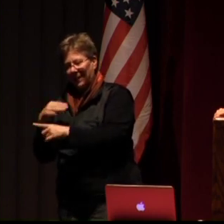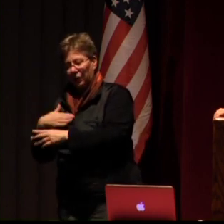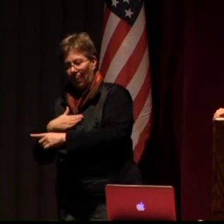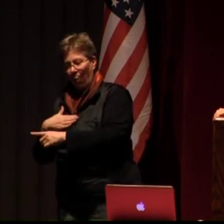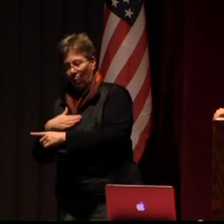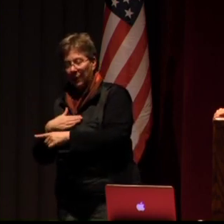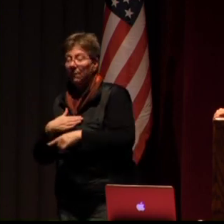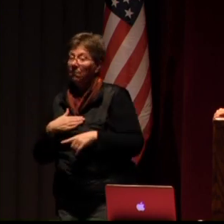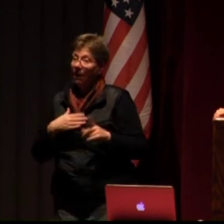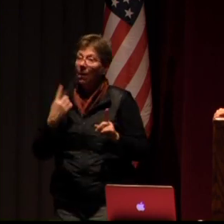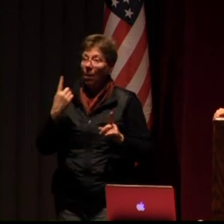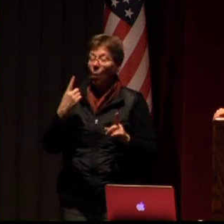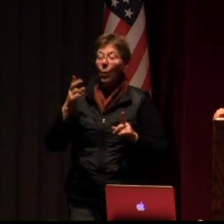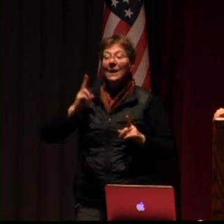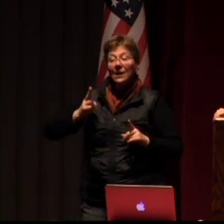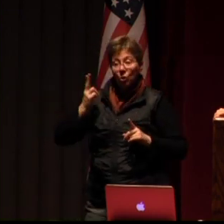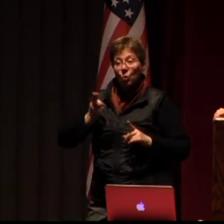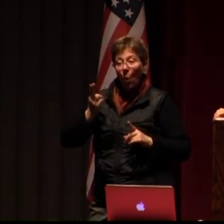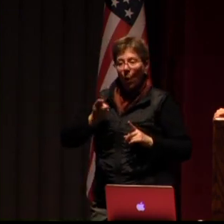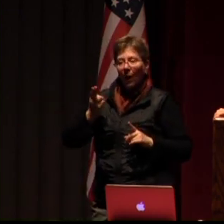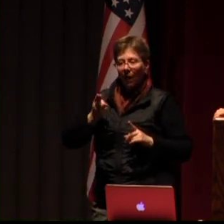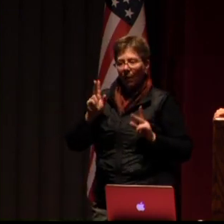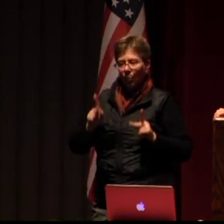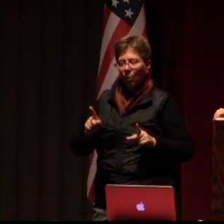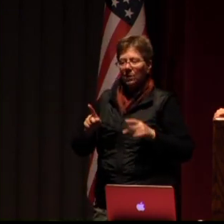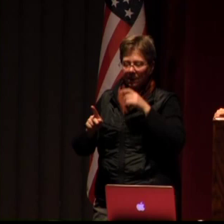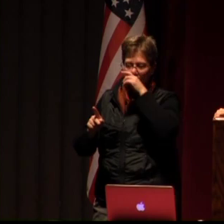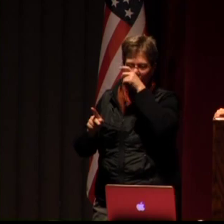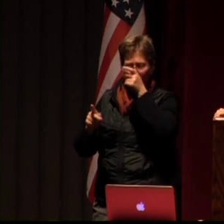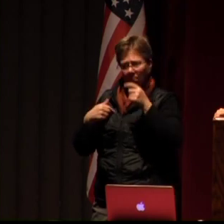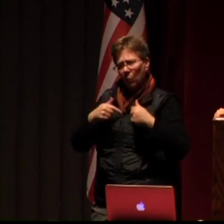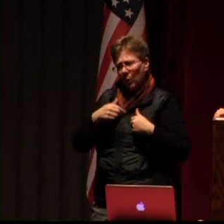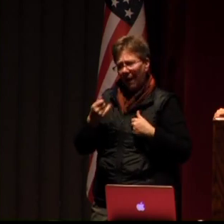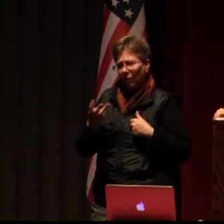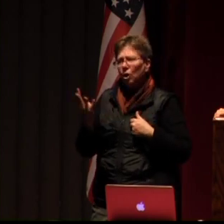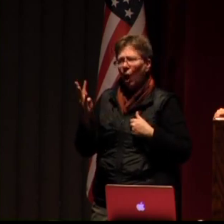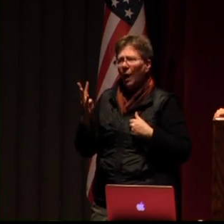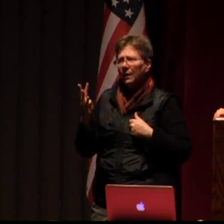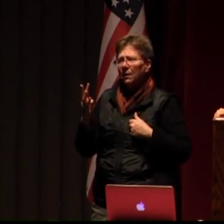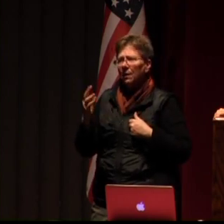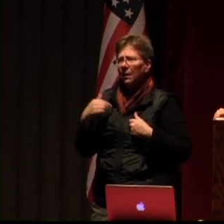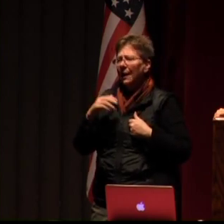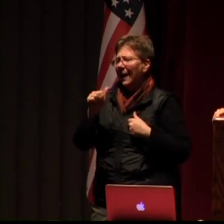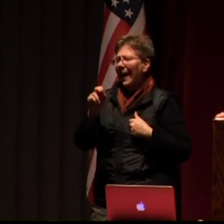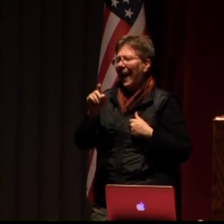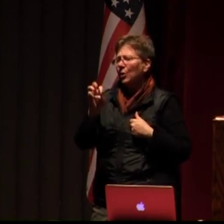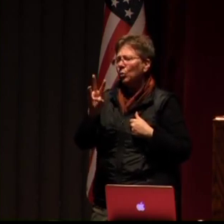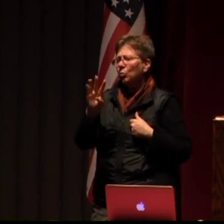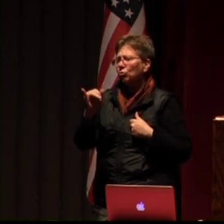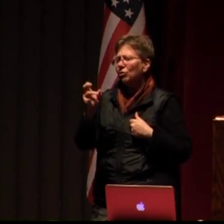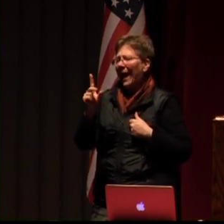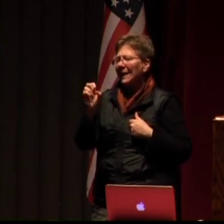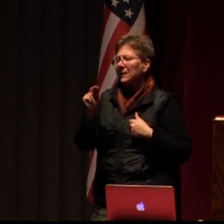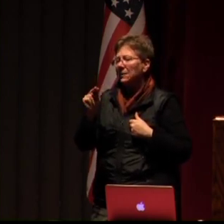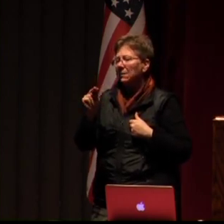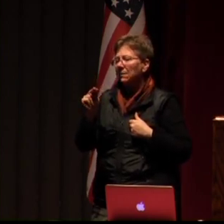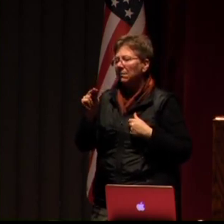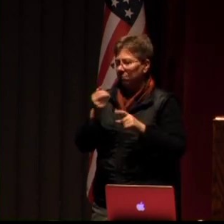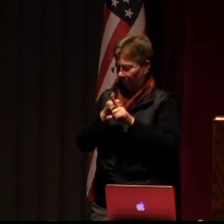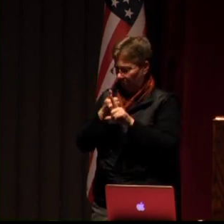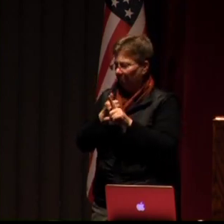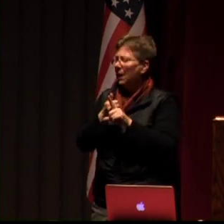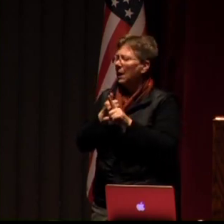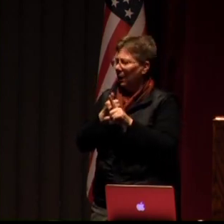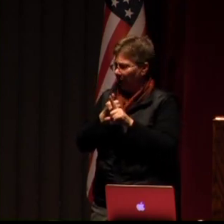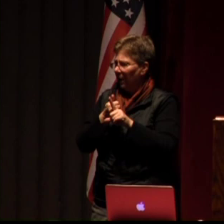who comes closest to this, I mean, we have a lot. I mean, we have Andrew Jackson. Who was certainly had